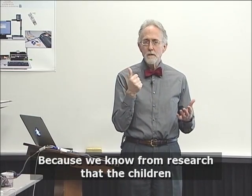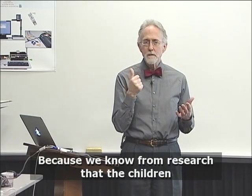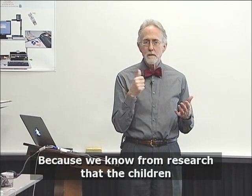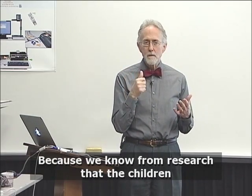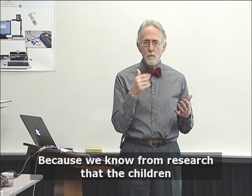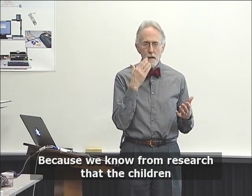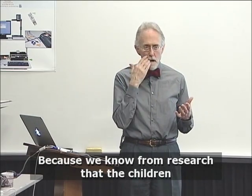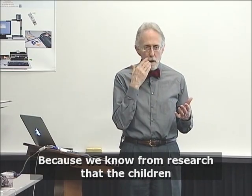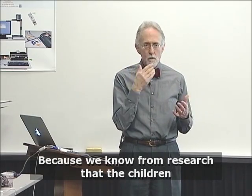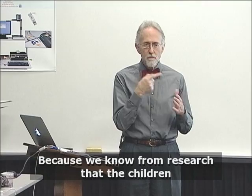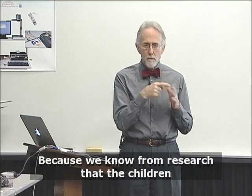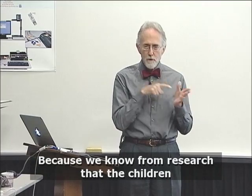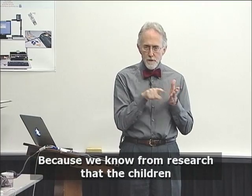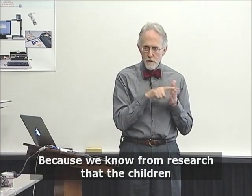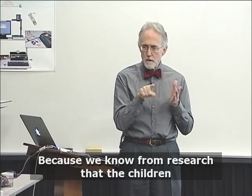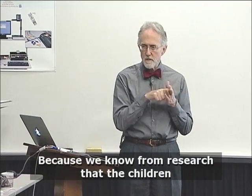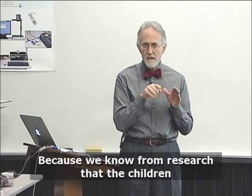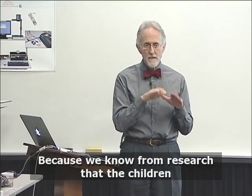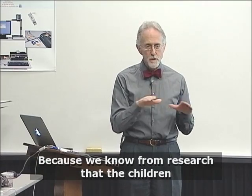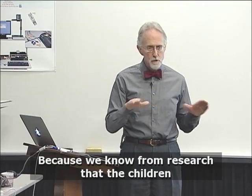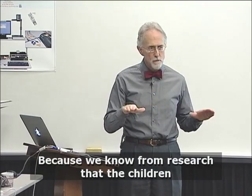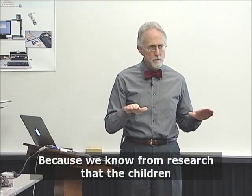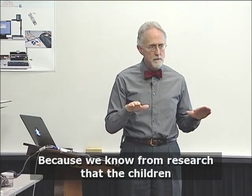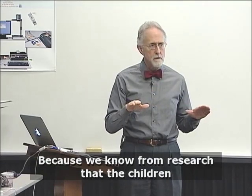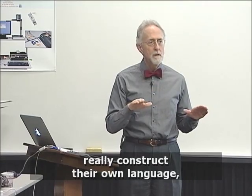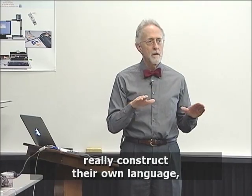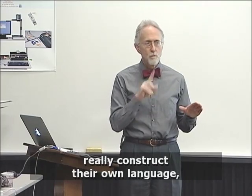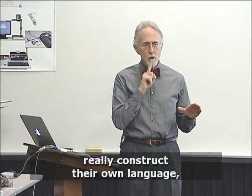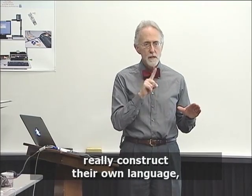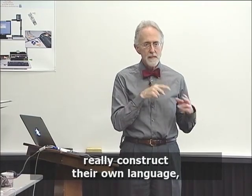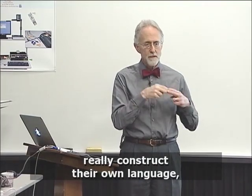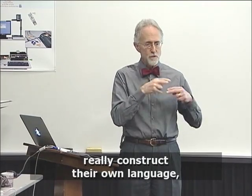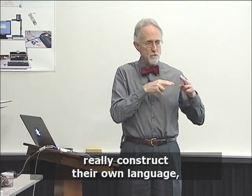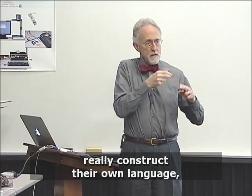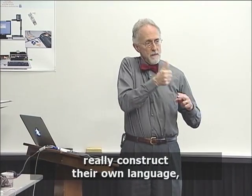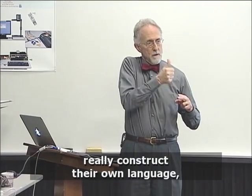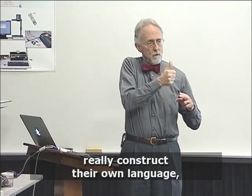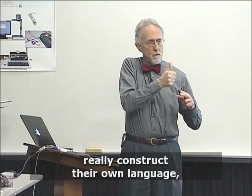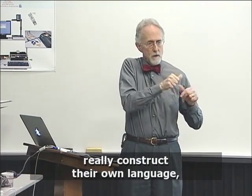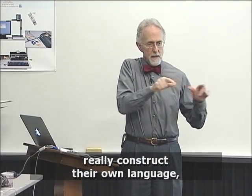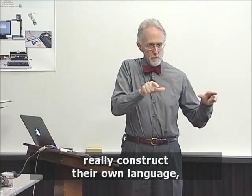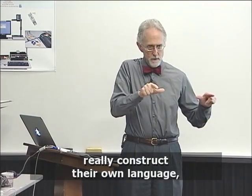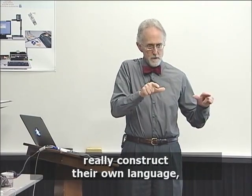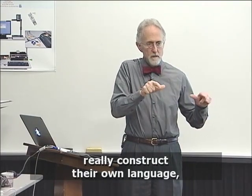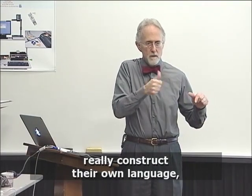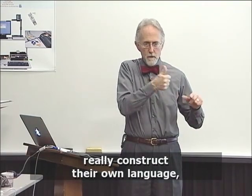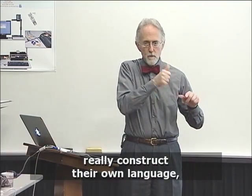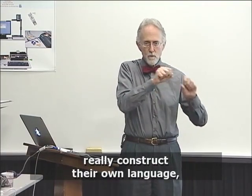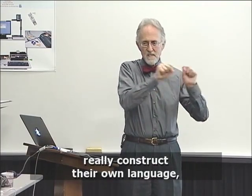Because we know from research that the children really construct their own language, their own